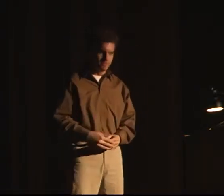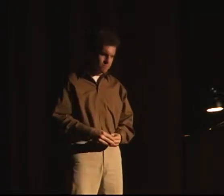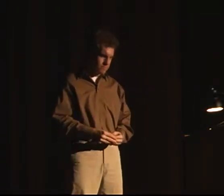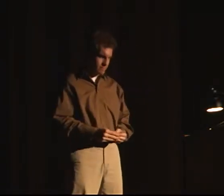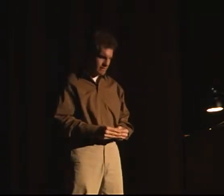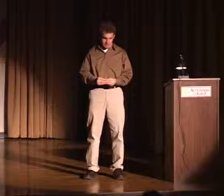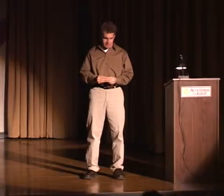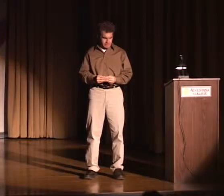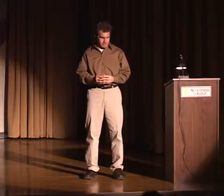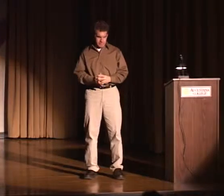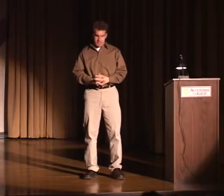priest.